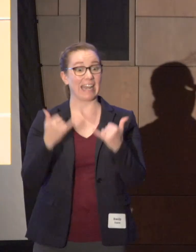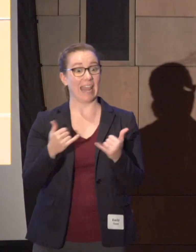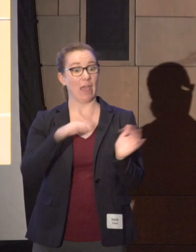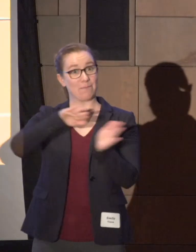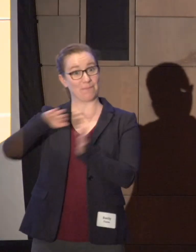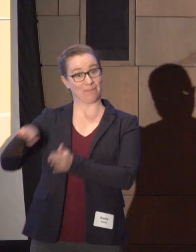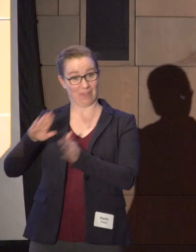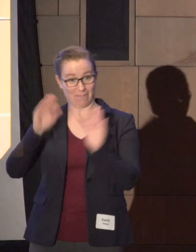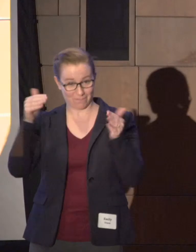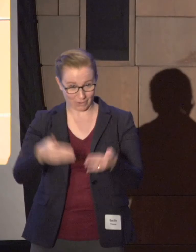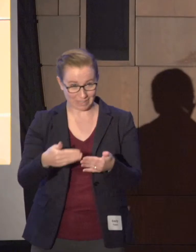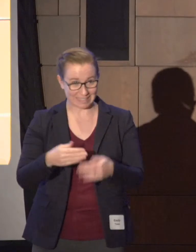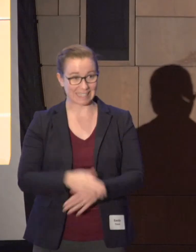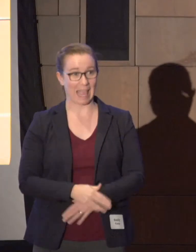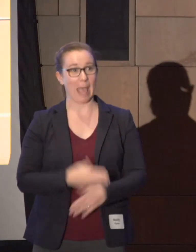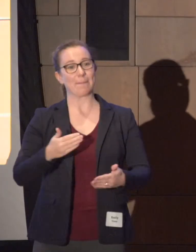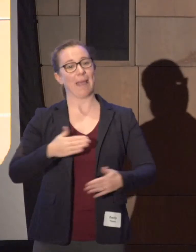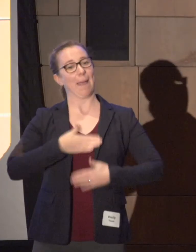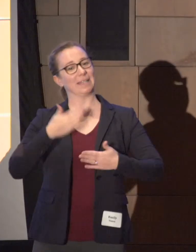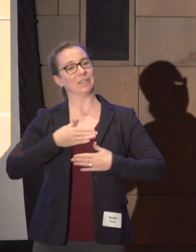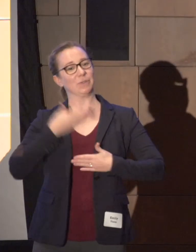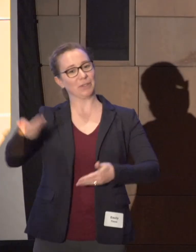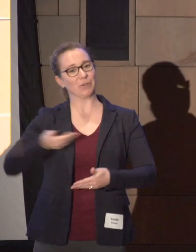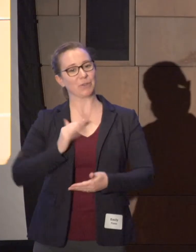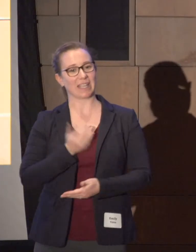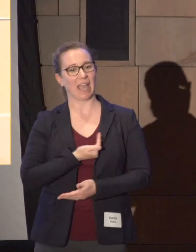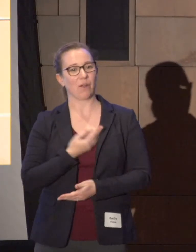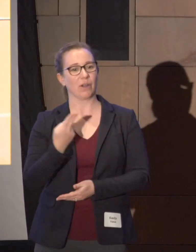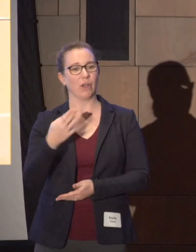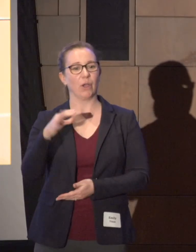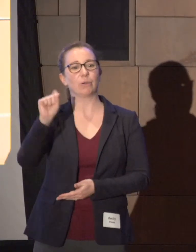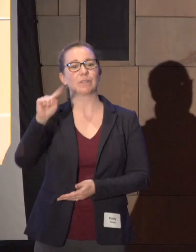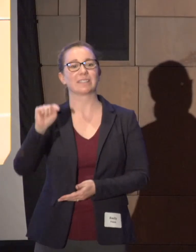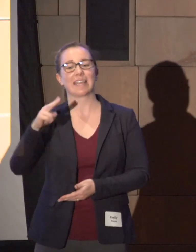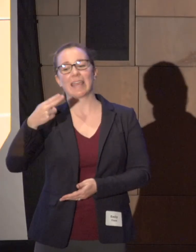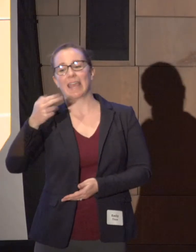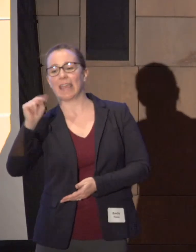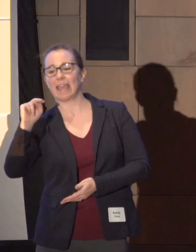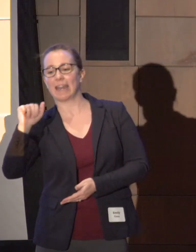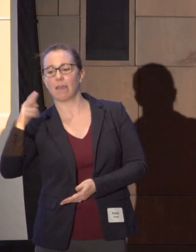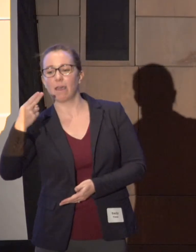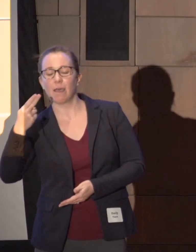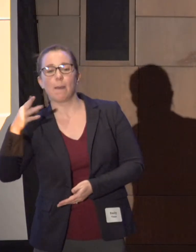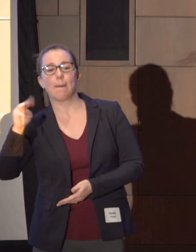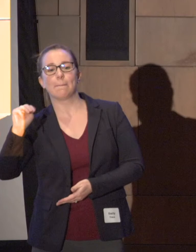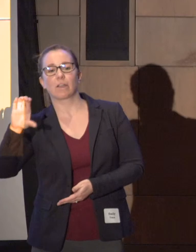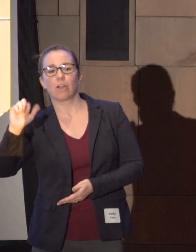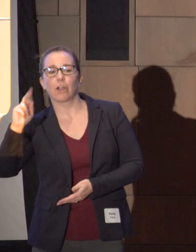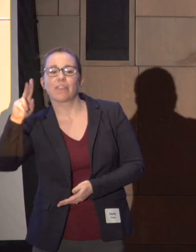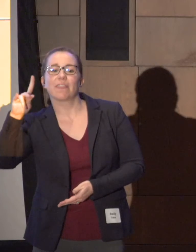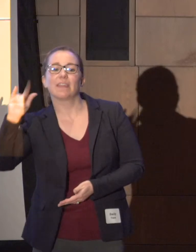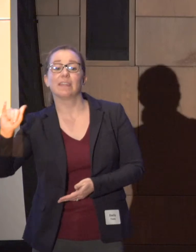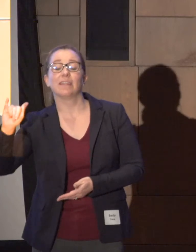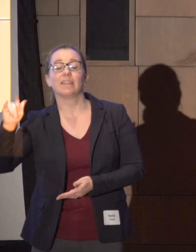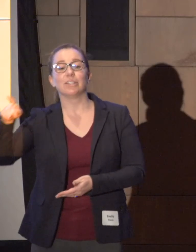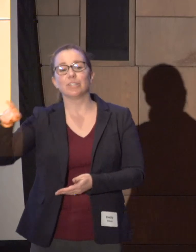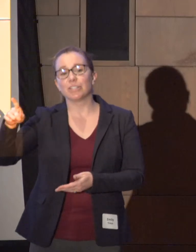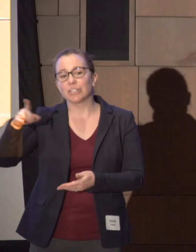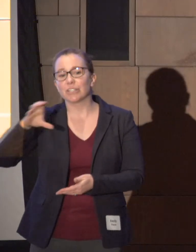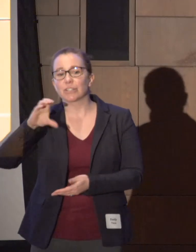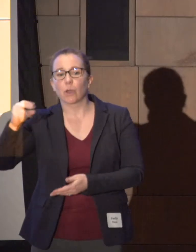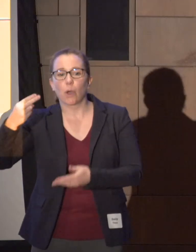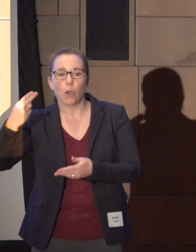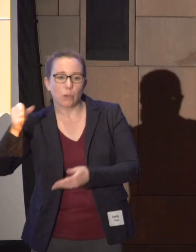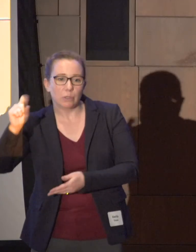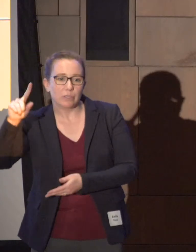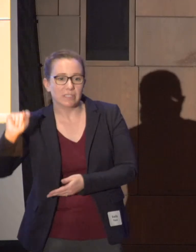business at hand. I'm delighted to introduce tonight's host, Hannah Mccarthy. Hannah is the co-host and producer of NHPR's